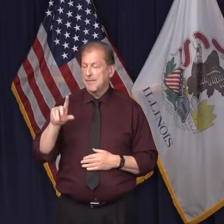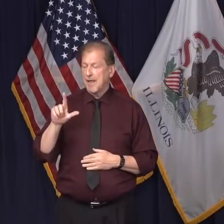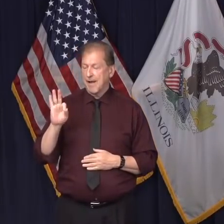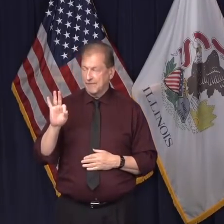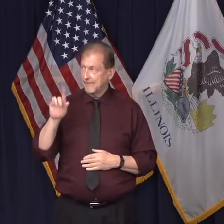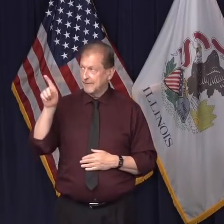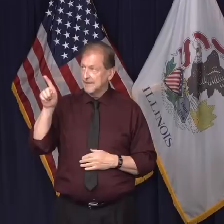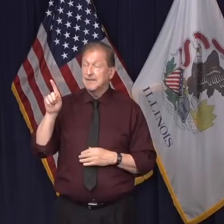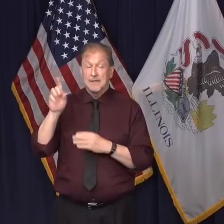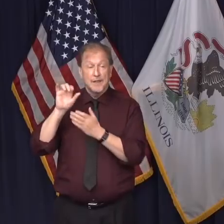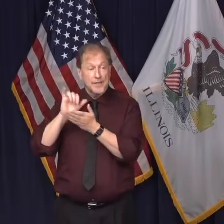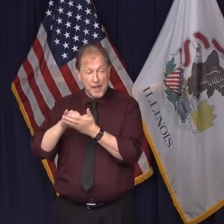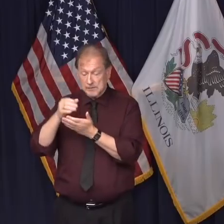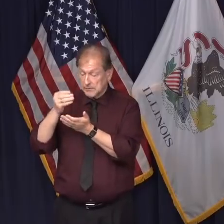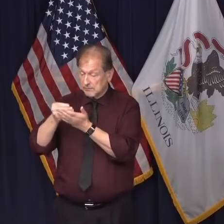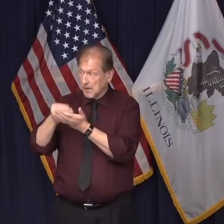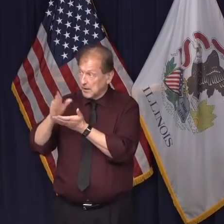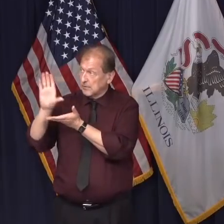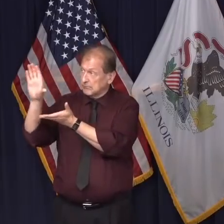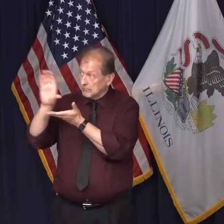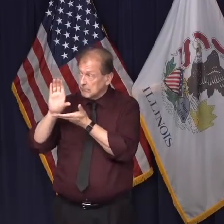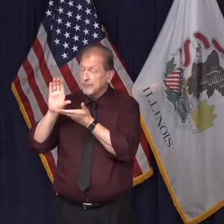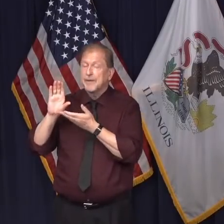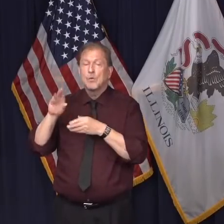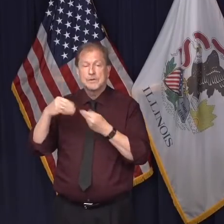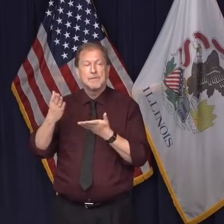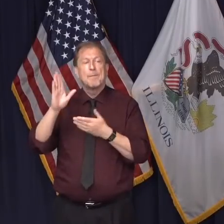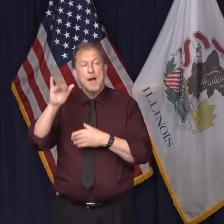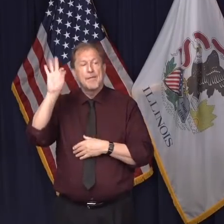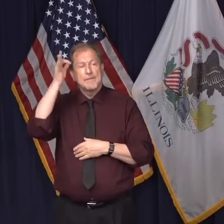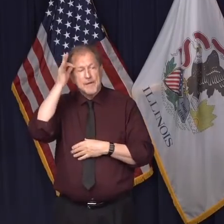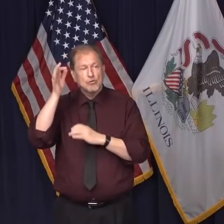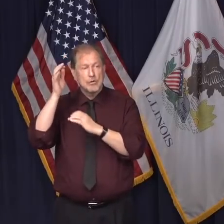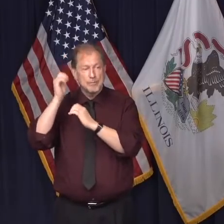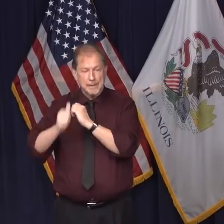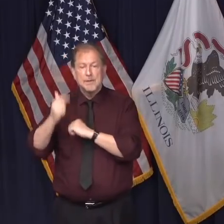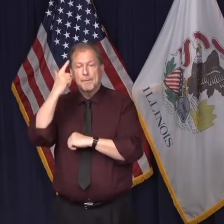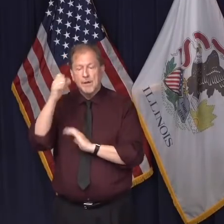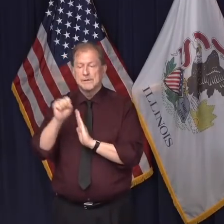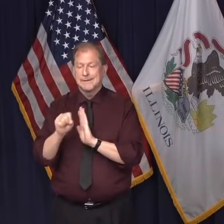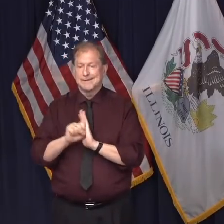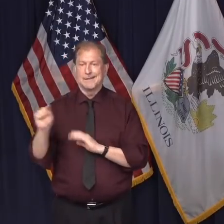mode of funding. It's something that was provided by the Fed because